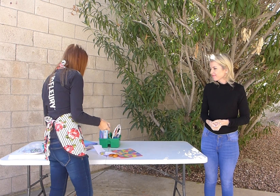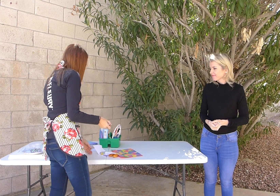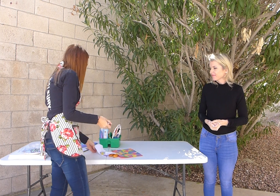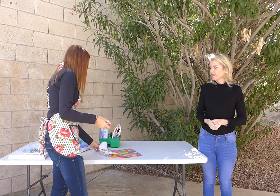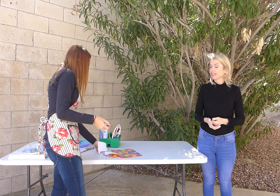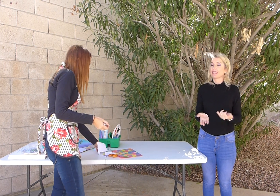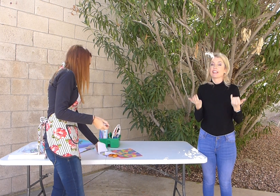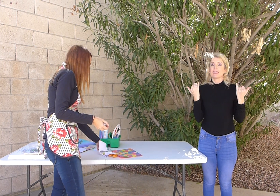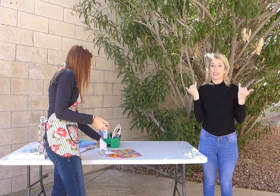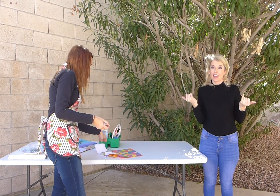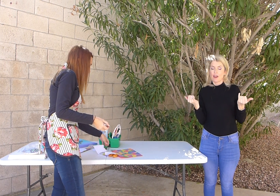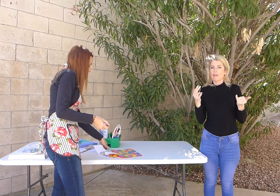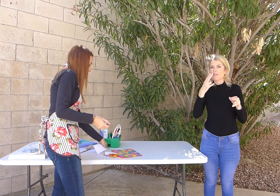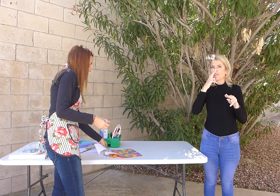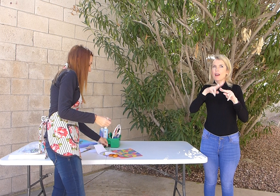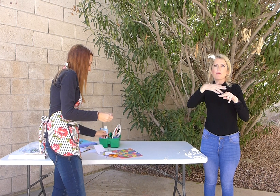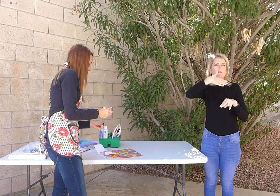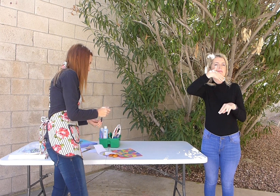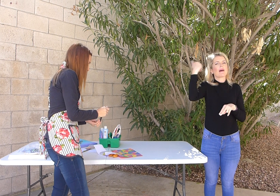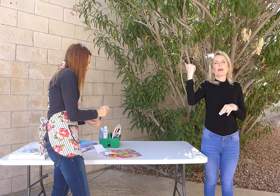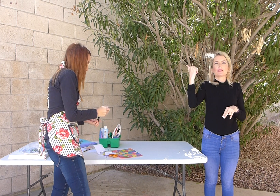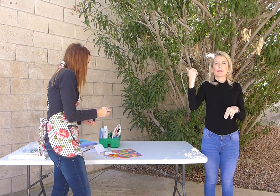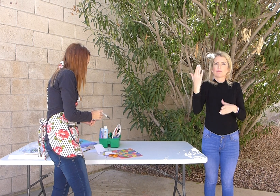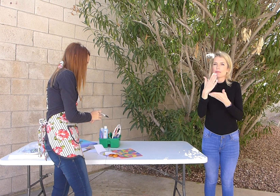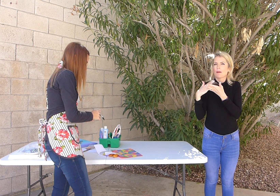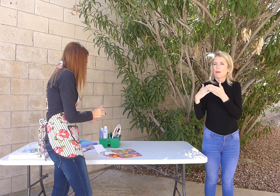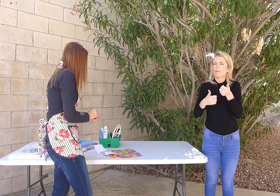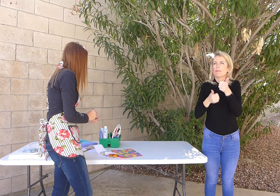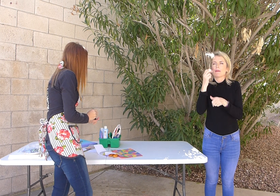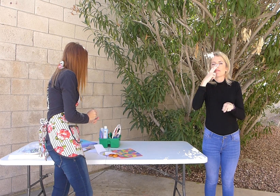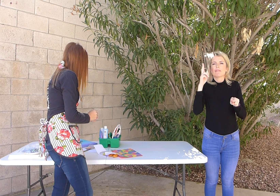so here is the best part, and I think the funnest part.